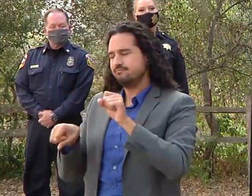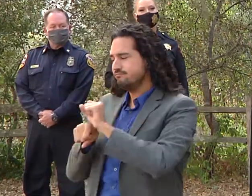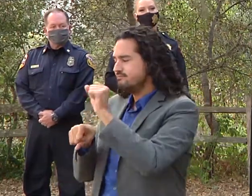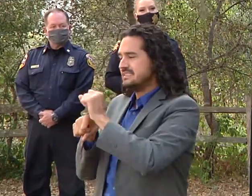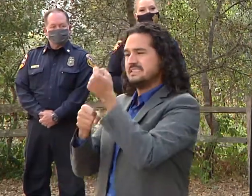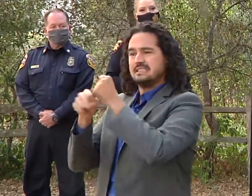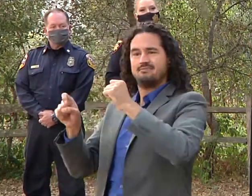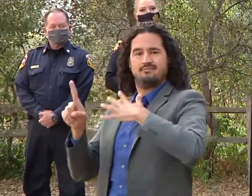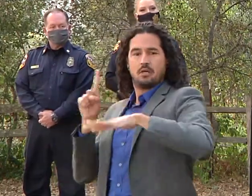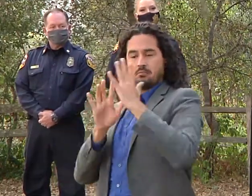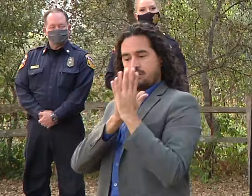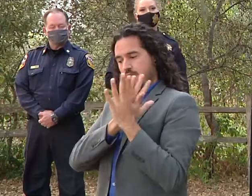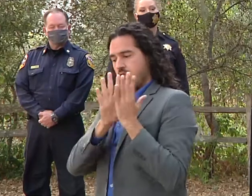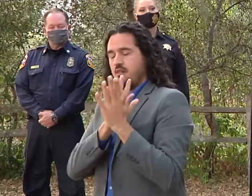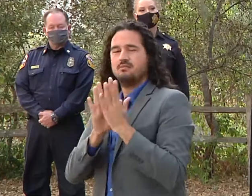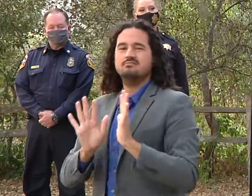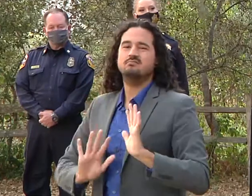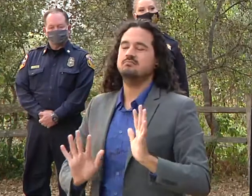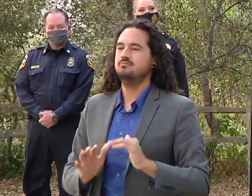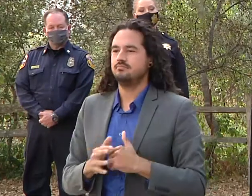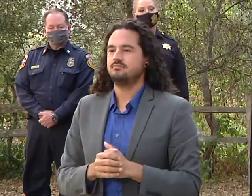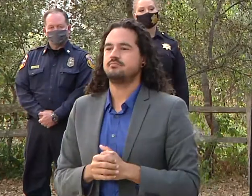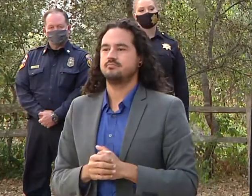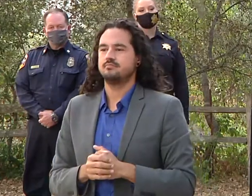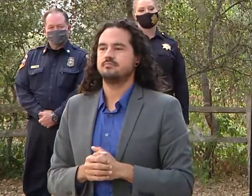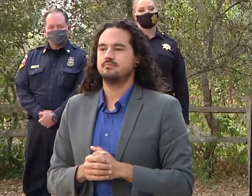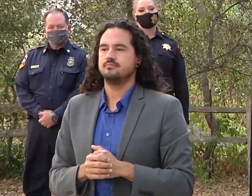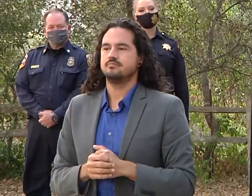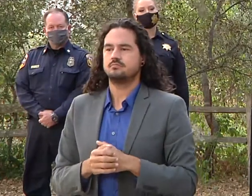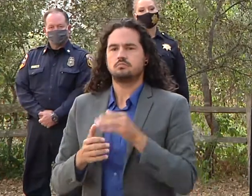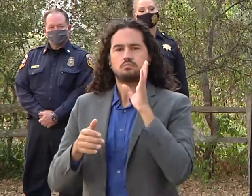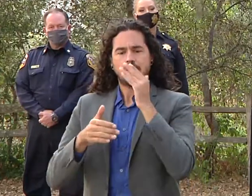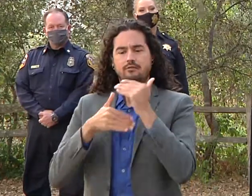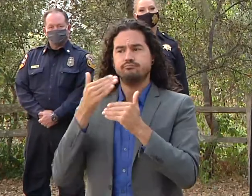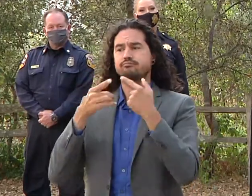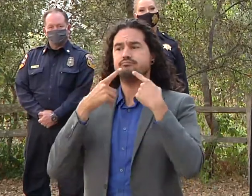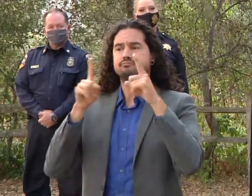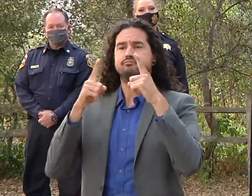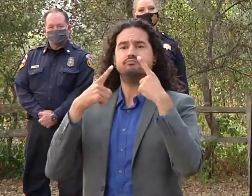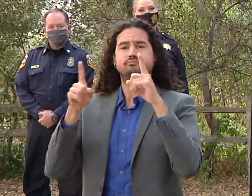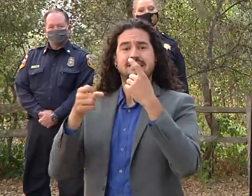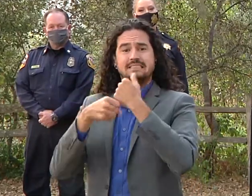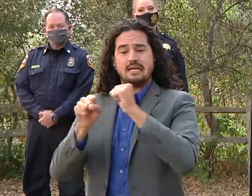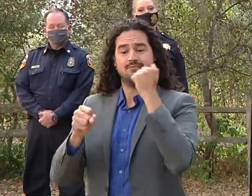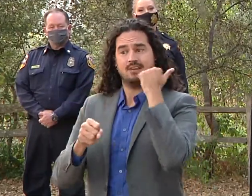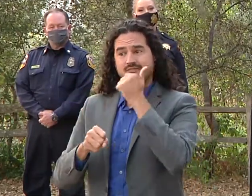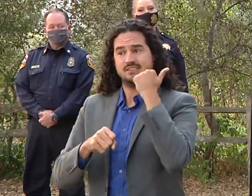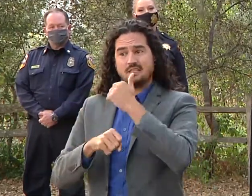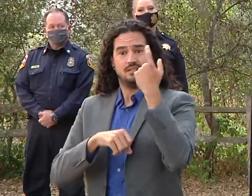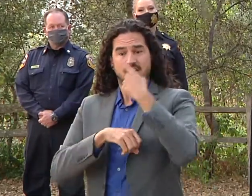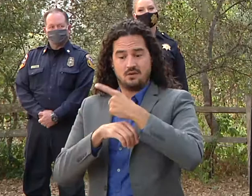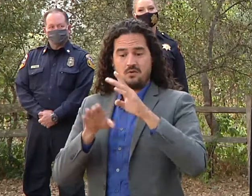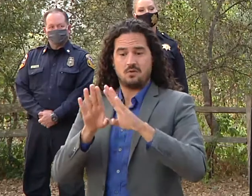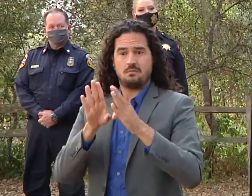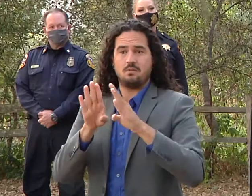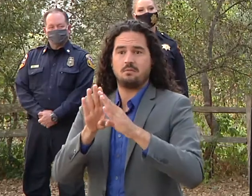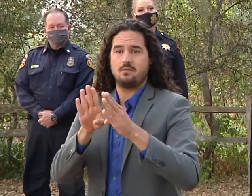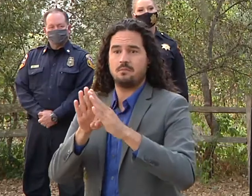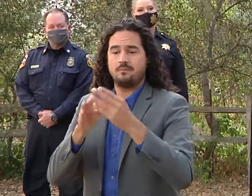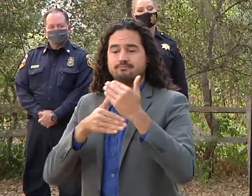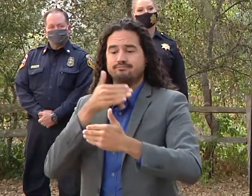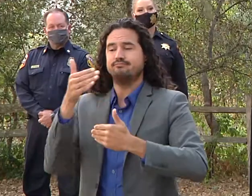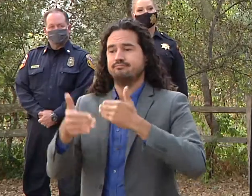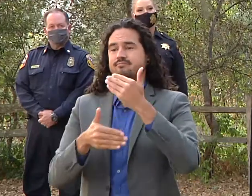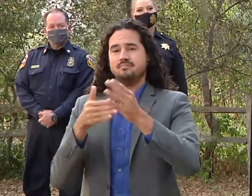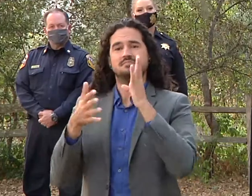and so we're going to take this day by day and there's going to be areas that are going to become more and more available as as we go on and so i just encourage you to you know to